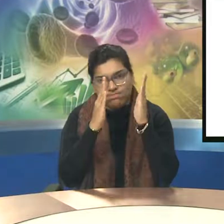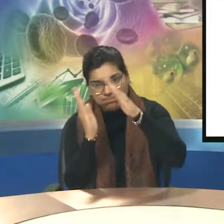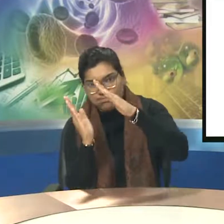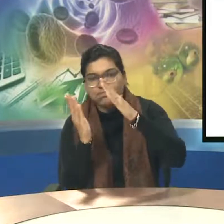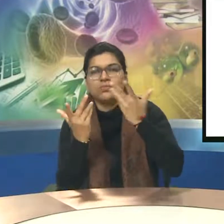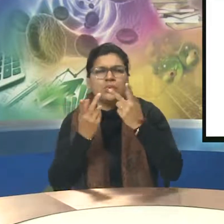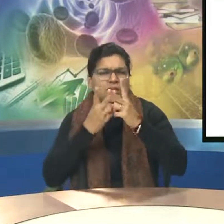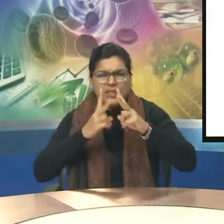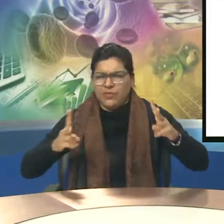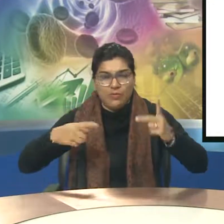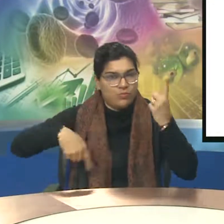exercise part